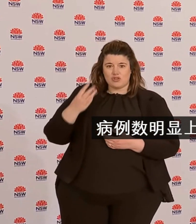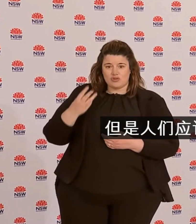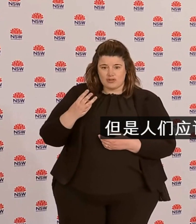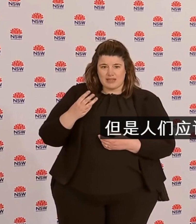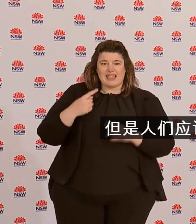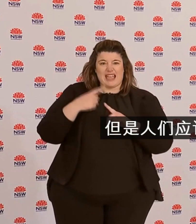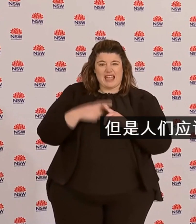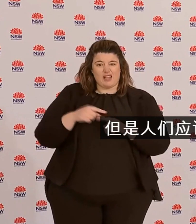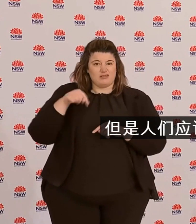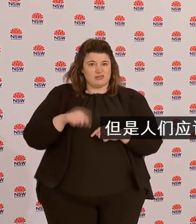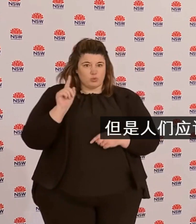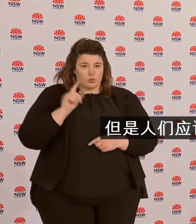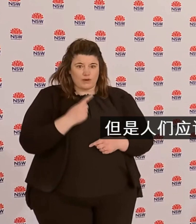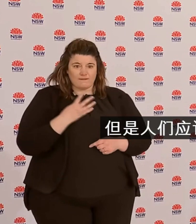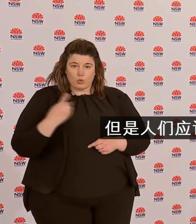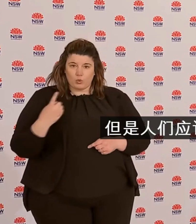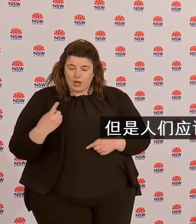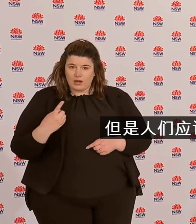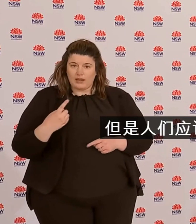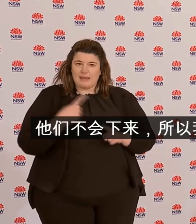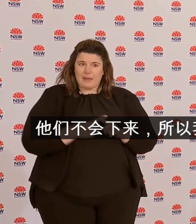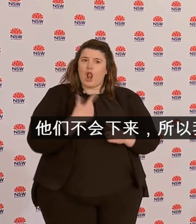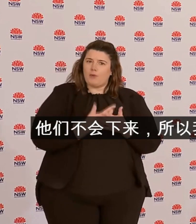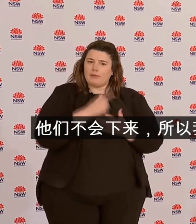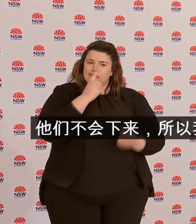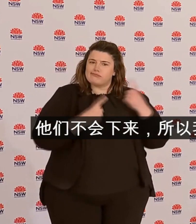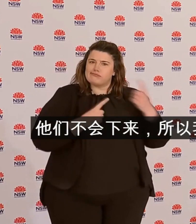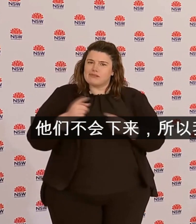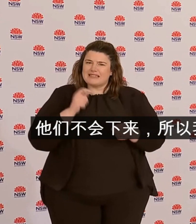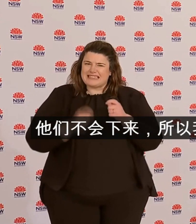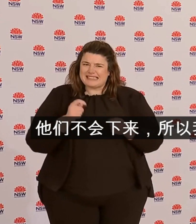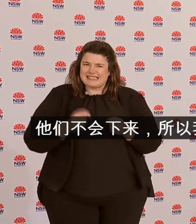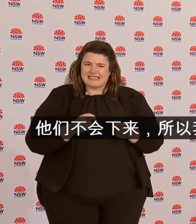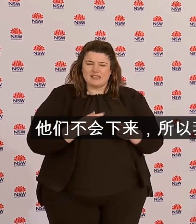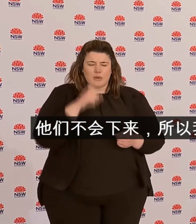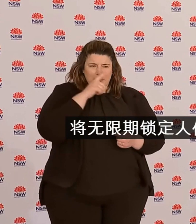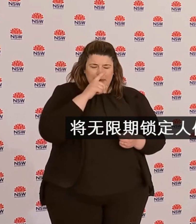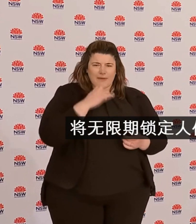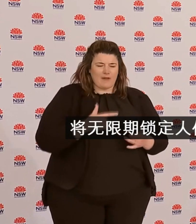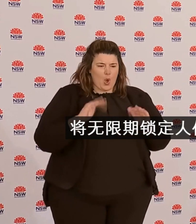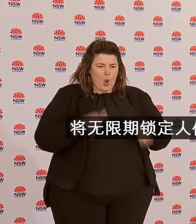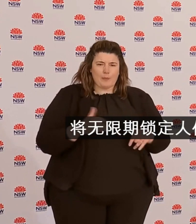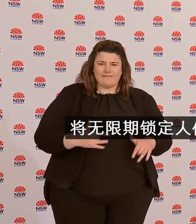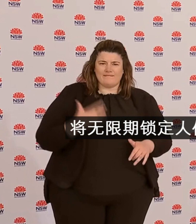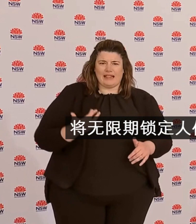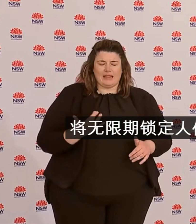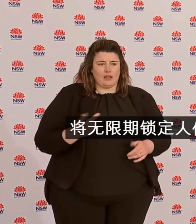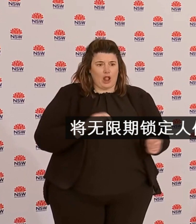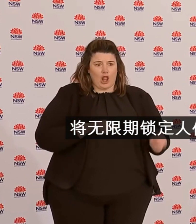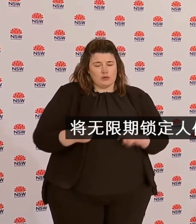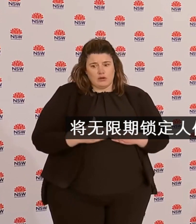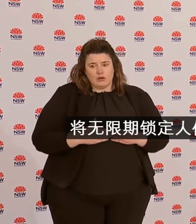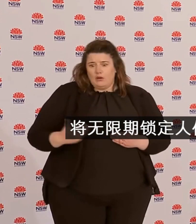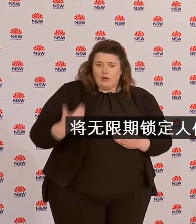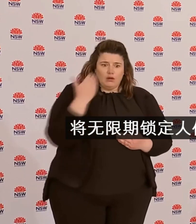have gone up too. But what should people make of the numbers? They're not coming down. So I think a lot of people at home are feeling we're going to be in an indefinite lockdown.